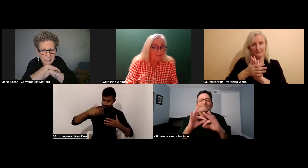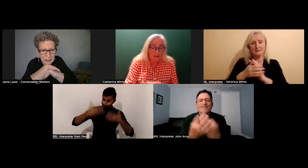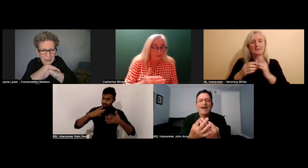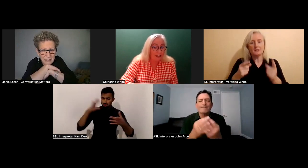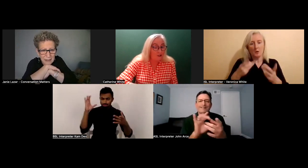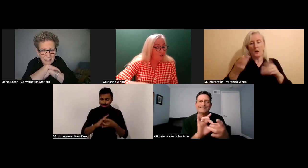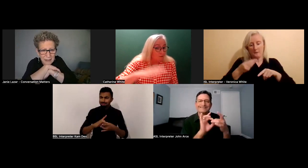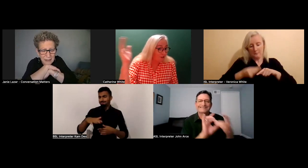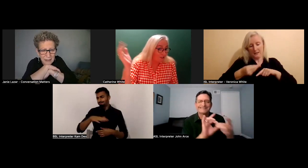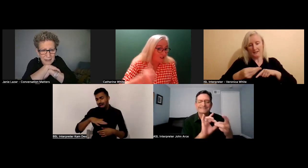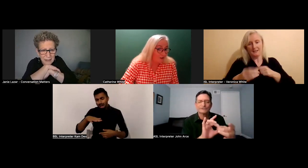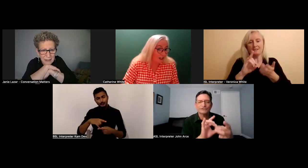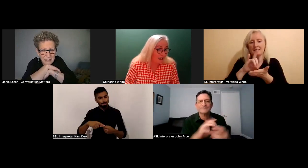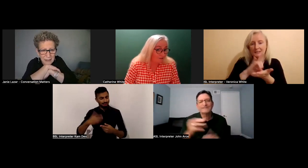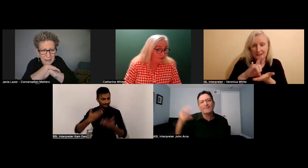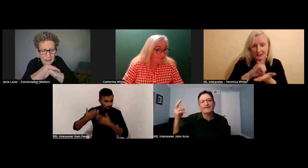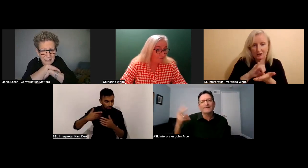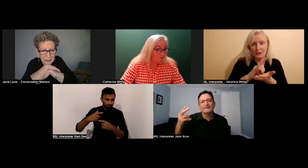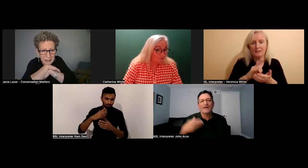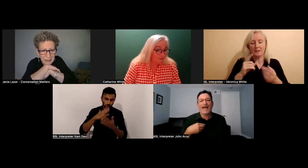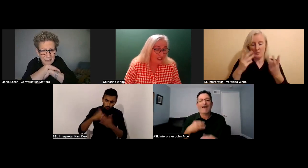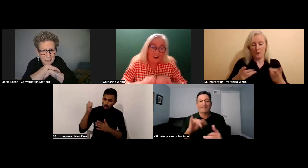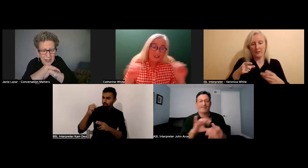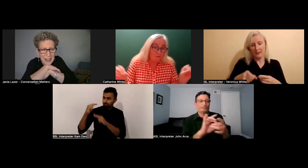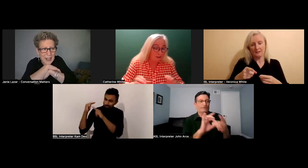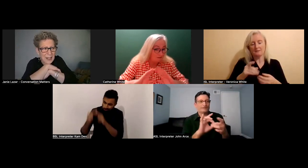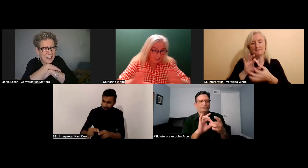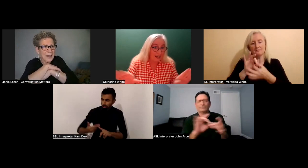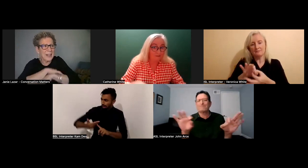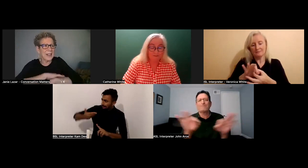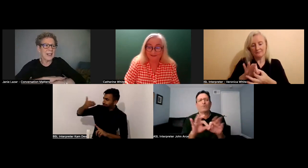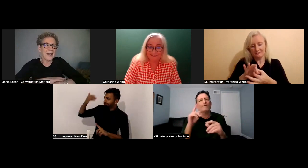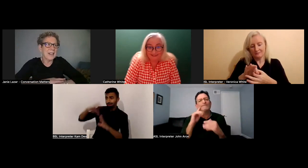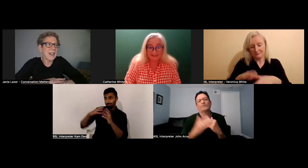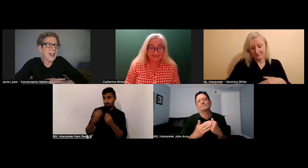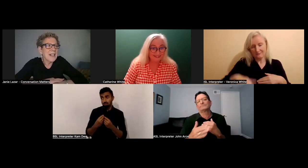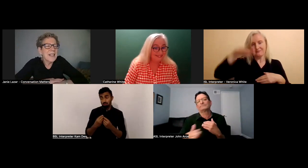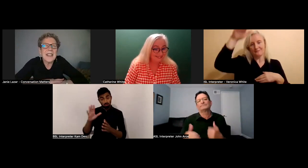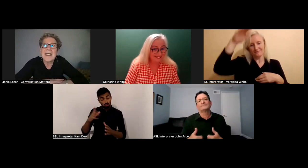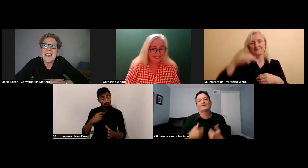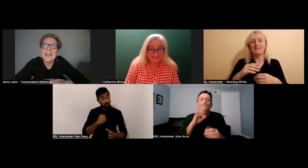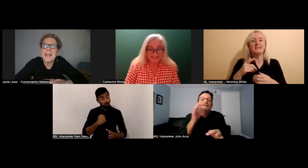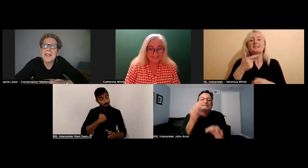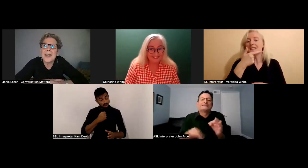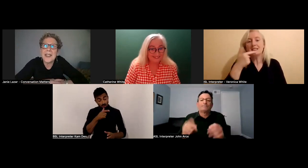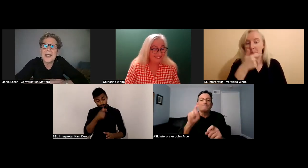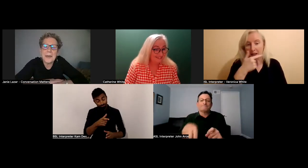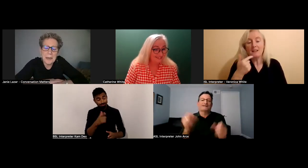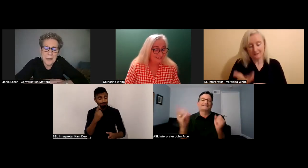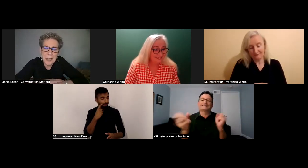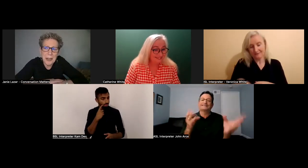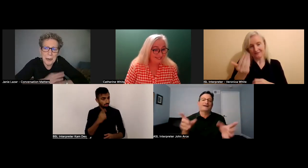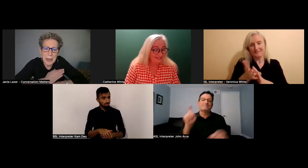you know, having that relationship for the rest of your life. It's very simple, sign. And just